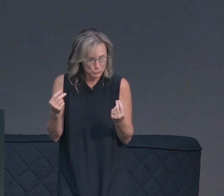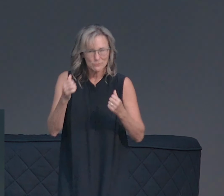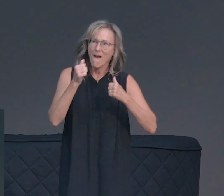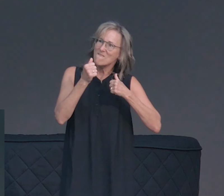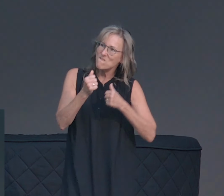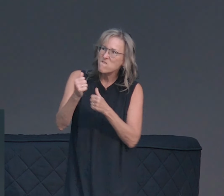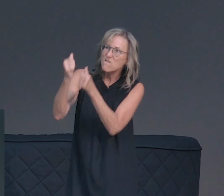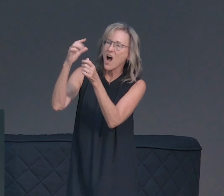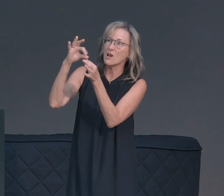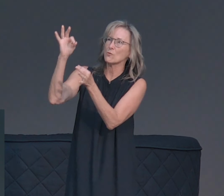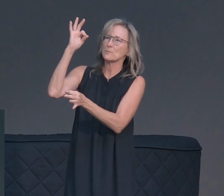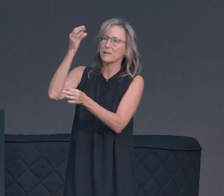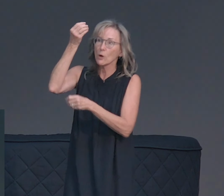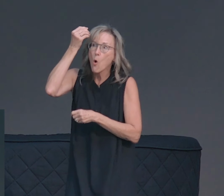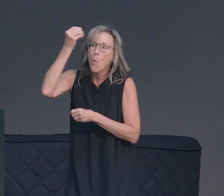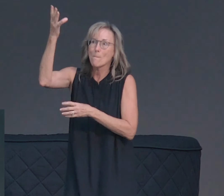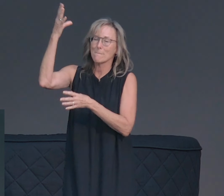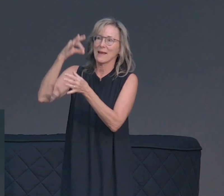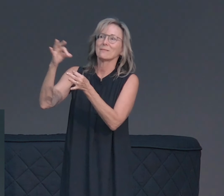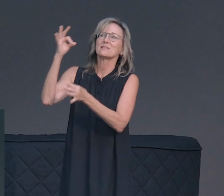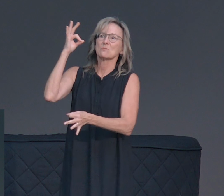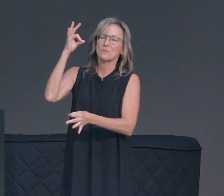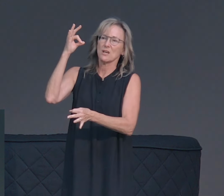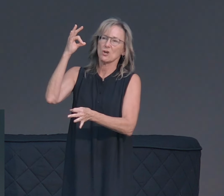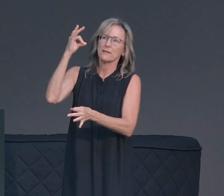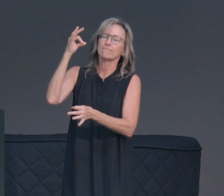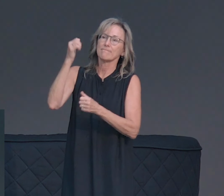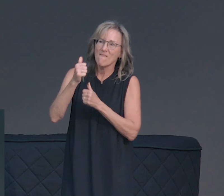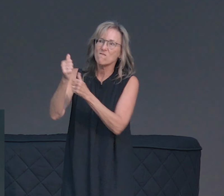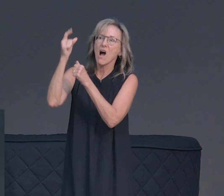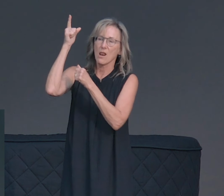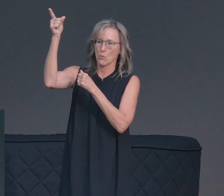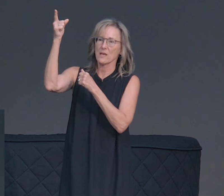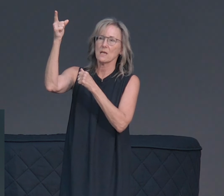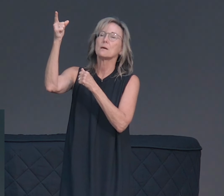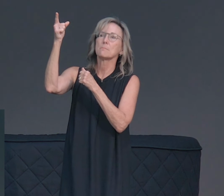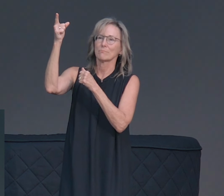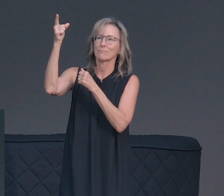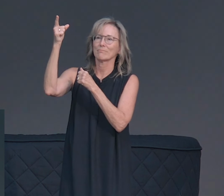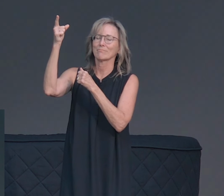in step with the Spirit as God convicts your heart.